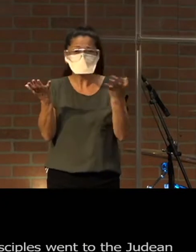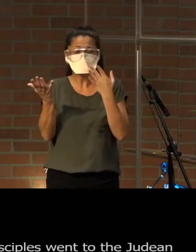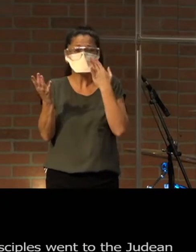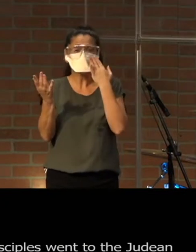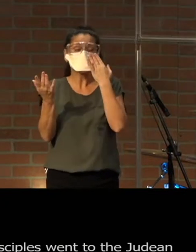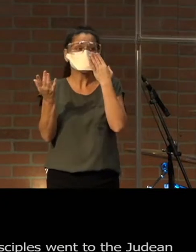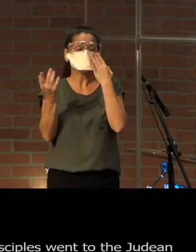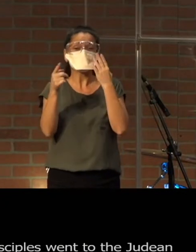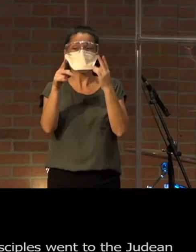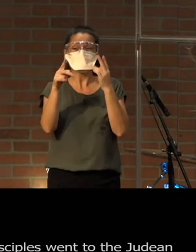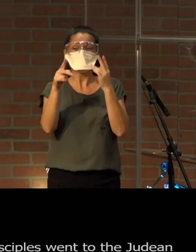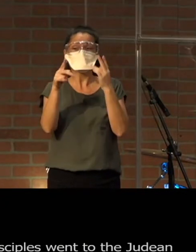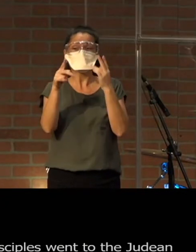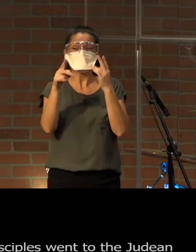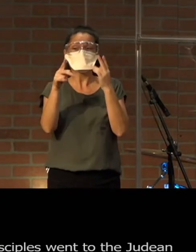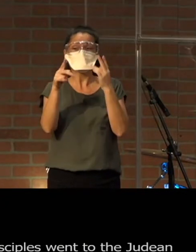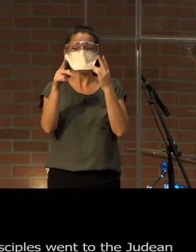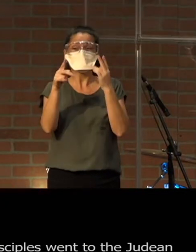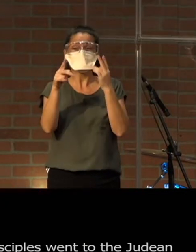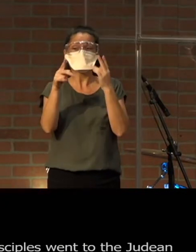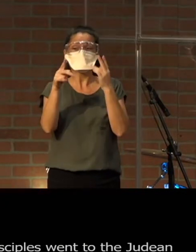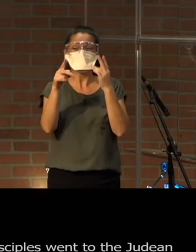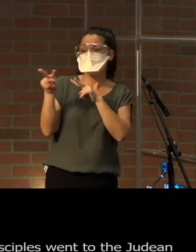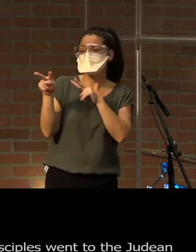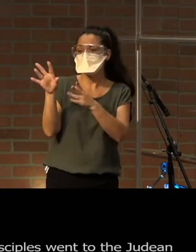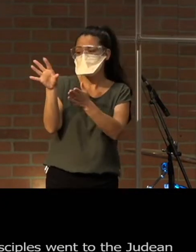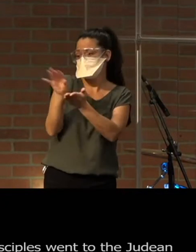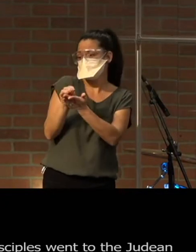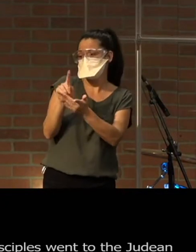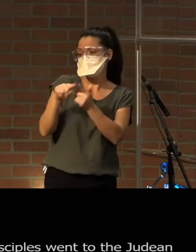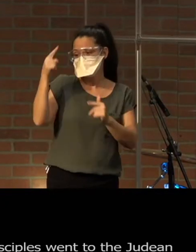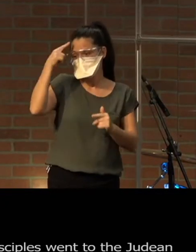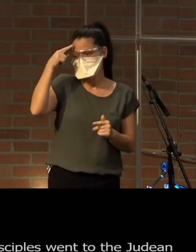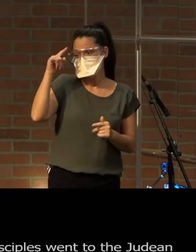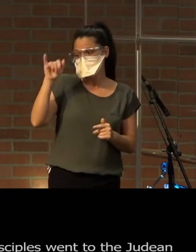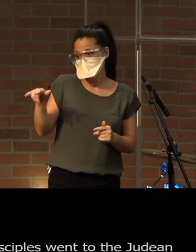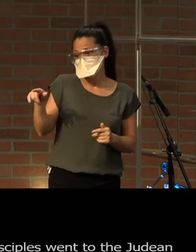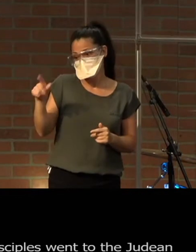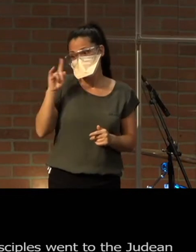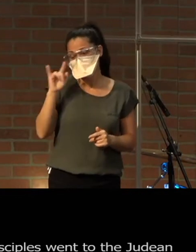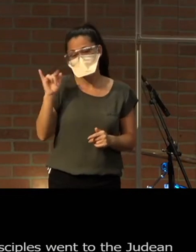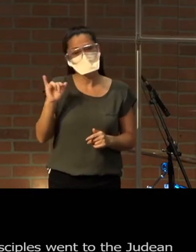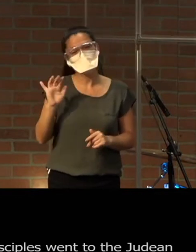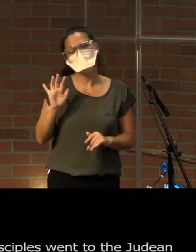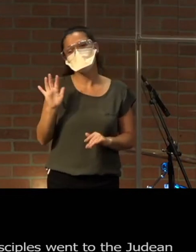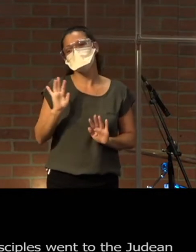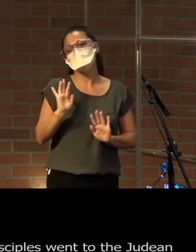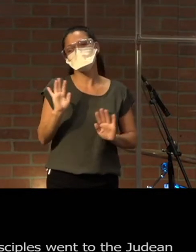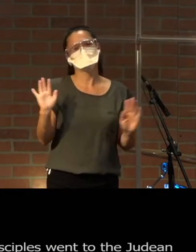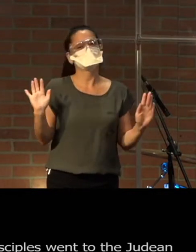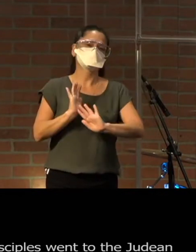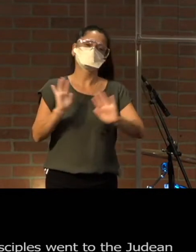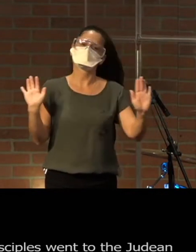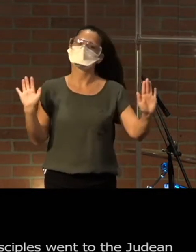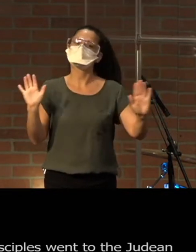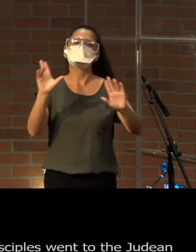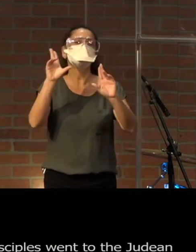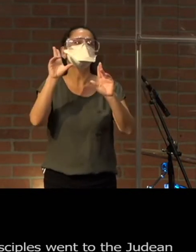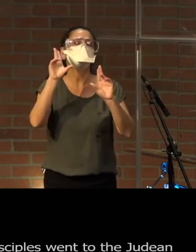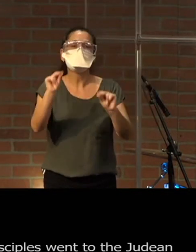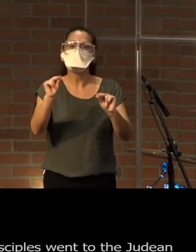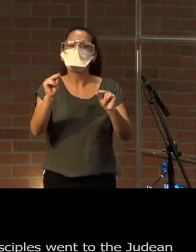look at somebody else in your small group and copy what you think it's supposed to look like. There's no way